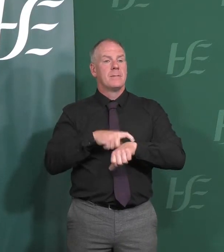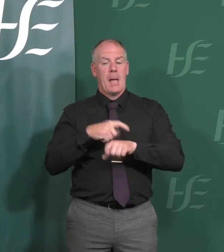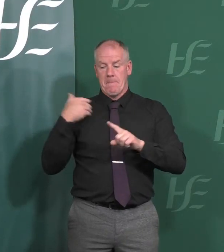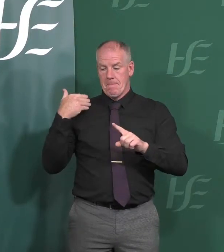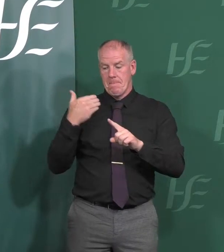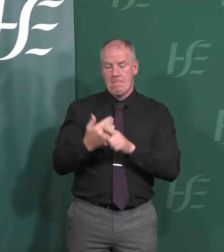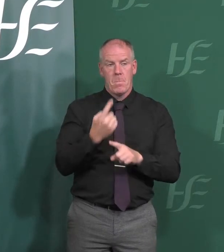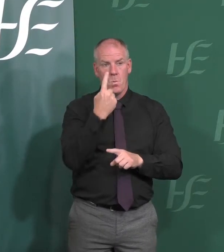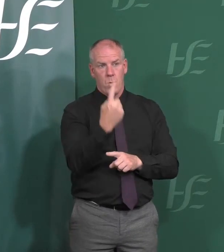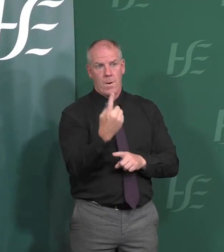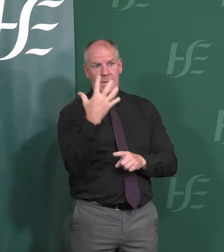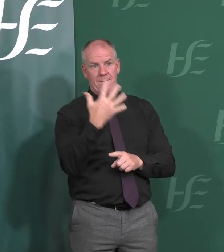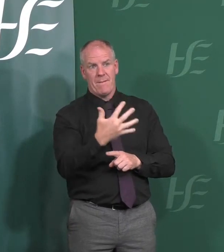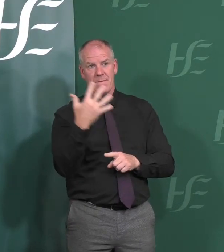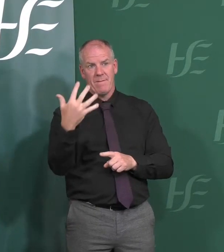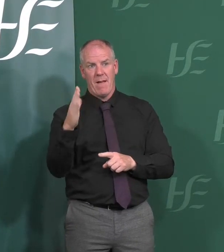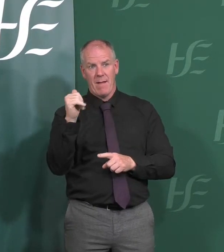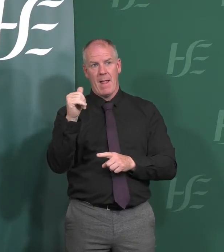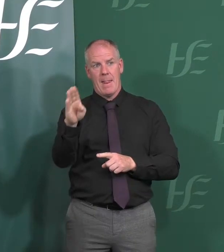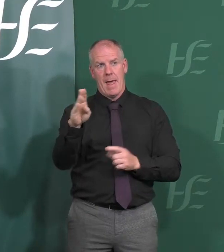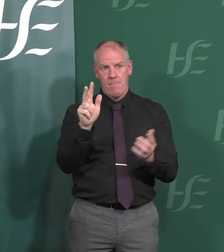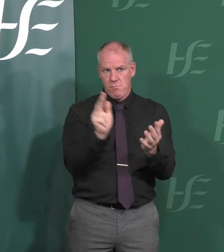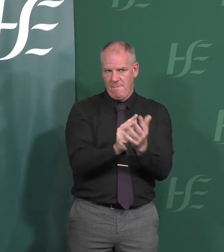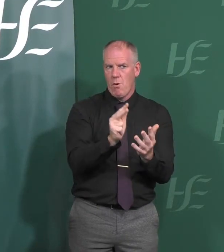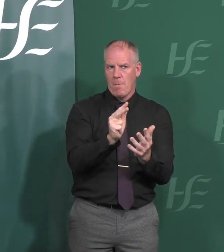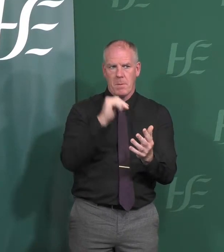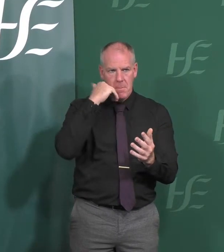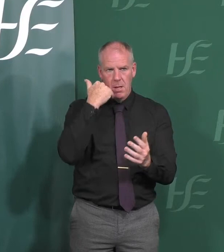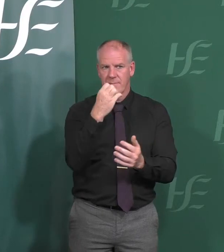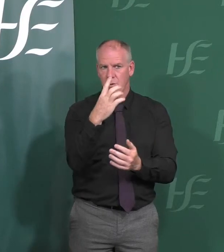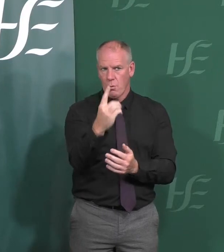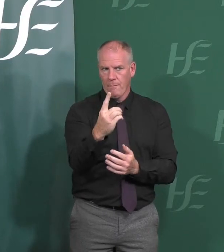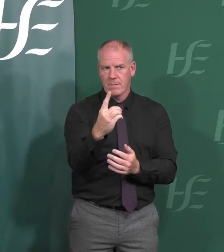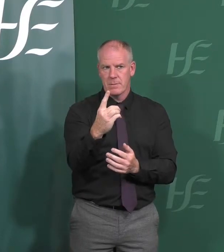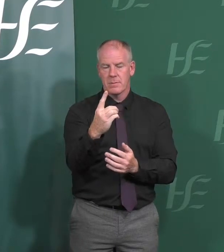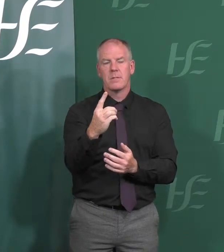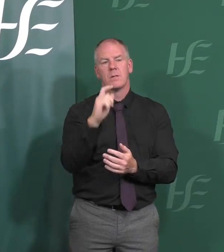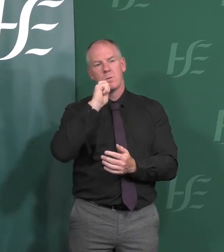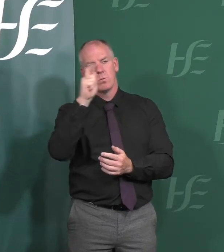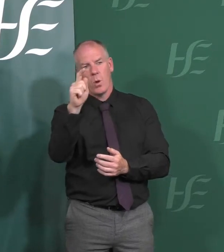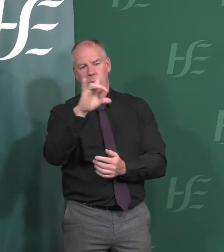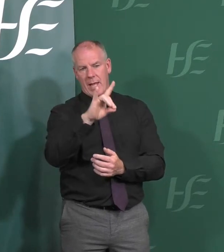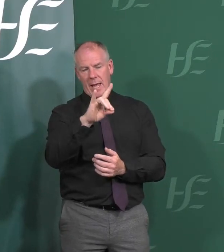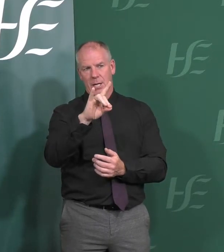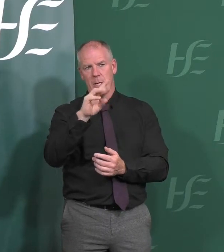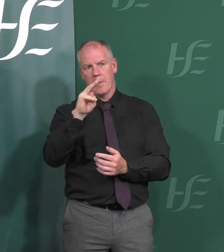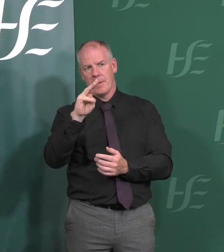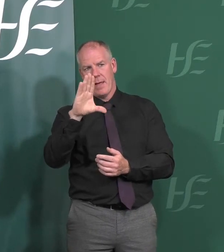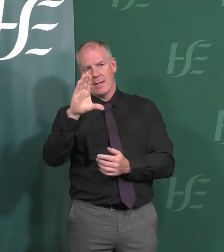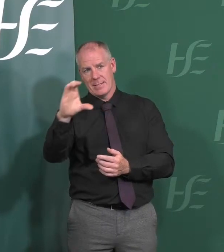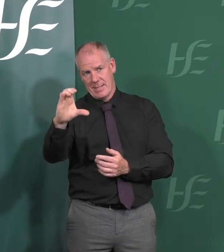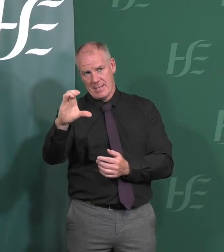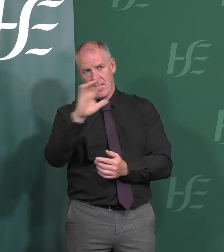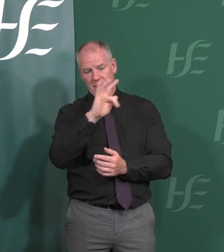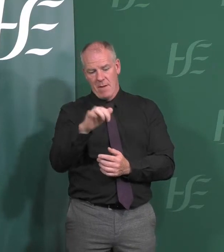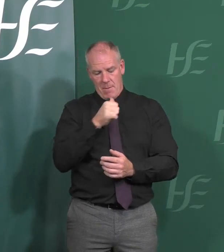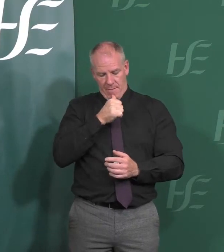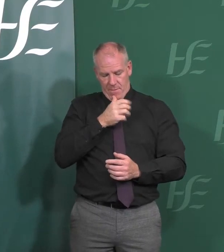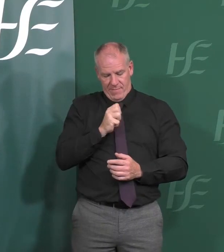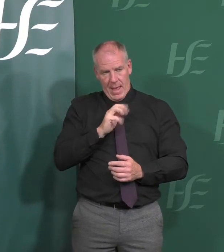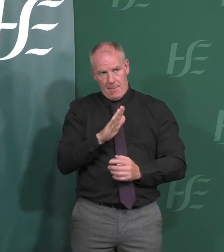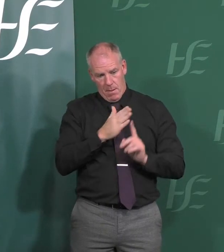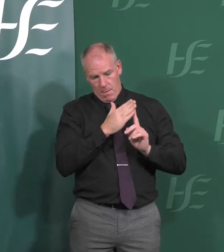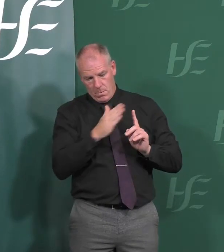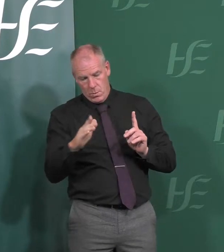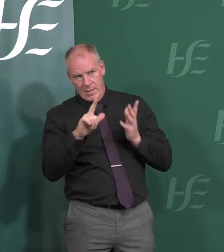of 155 laboratory confirmed COVID-19 deaths notified to the HPSC between the 1st of April and